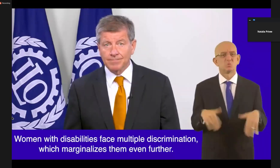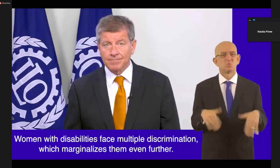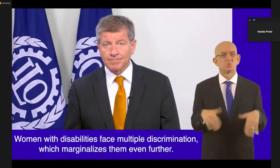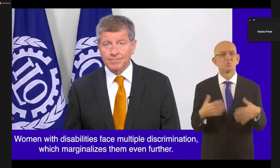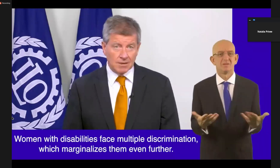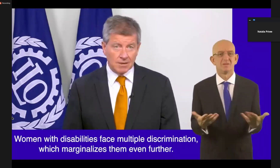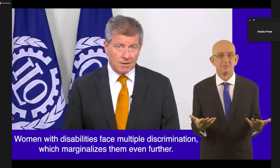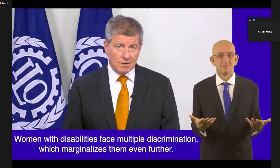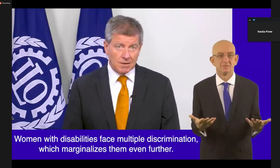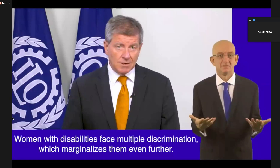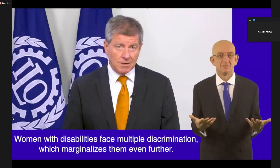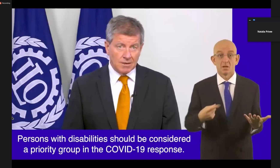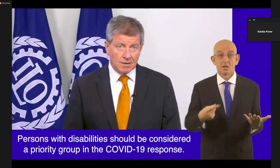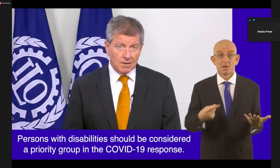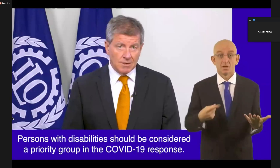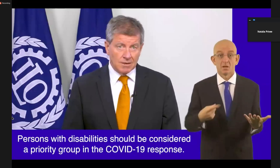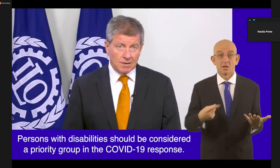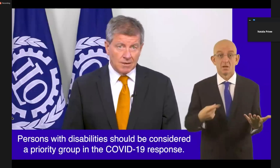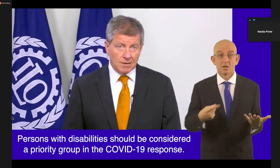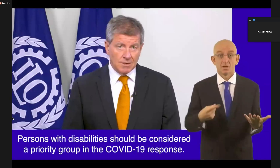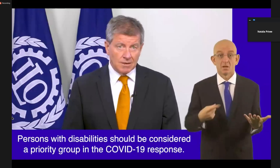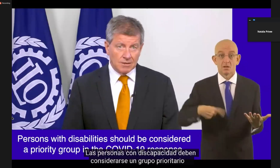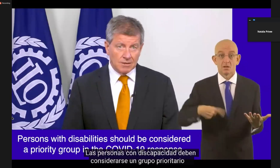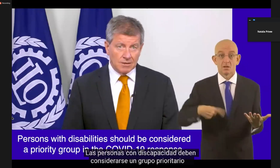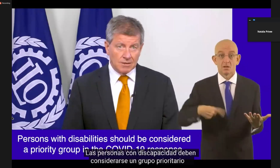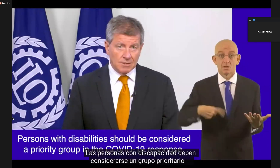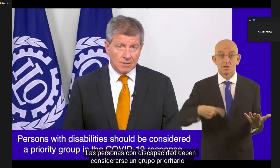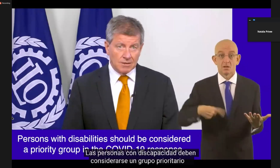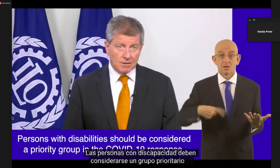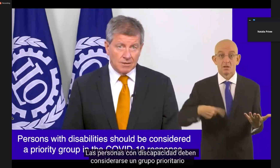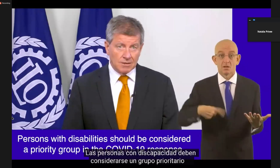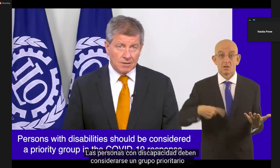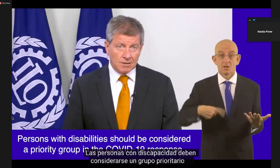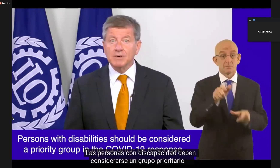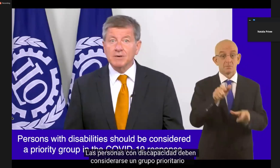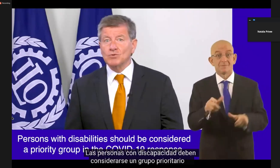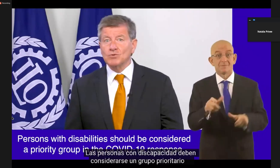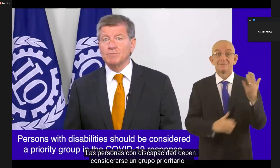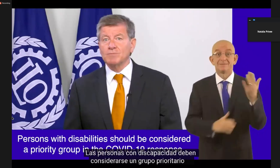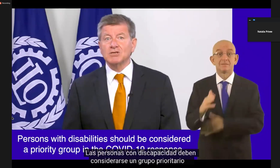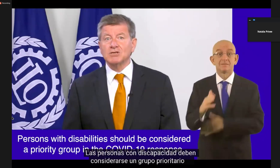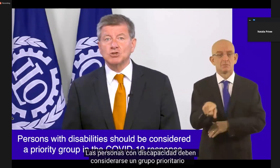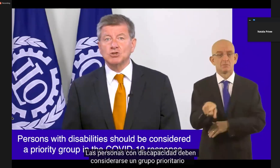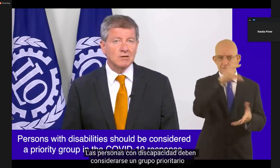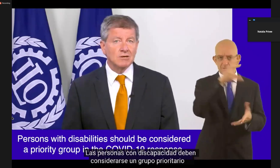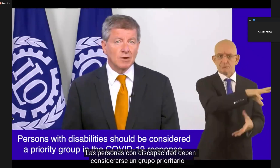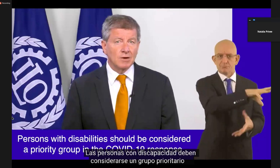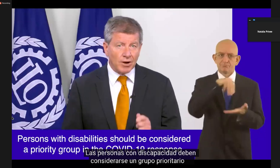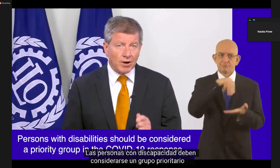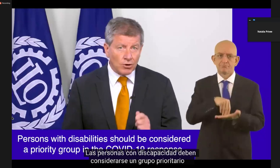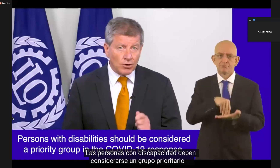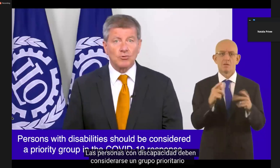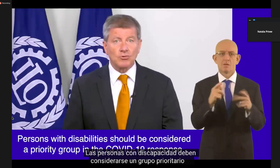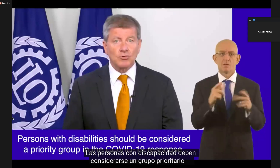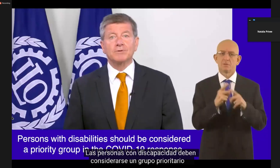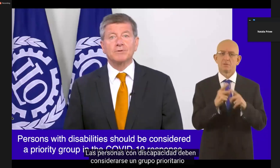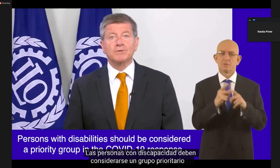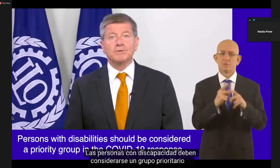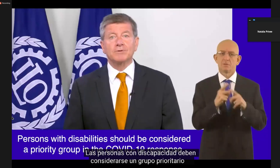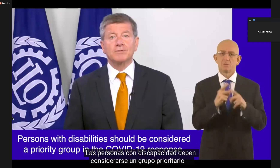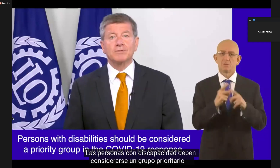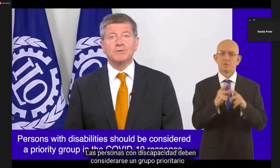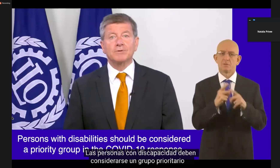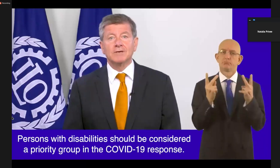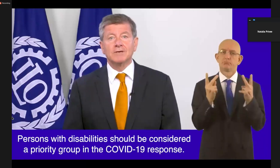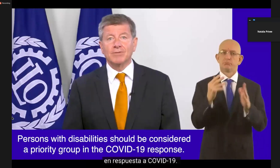even further. So persons with disabilities should be considered a priority group in the COVID-19